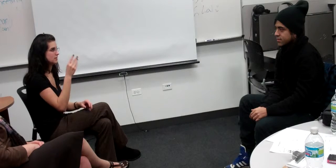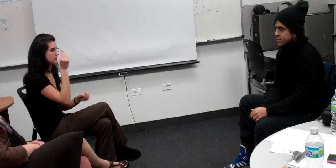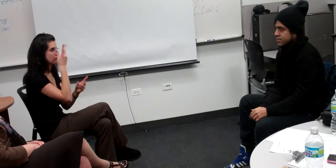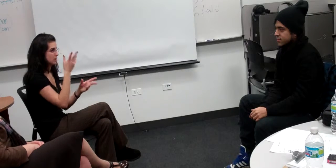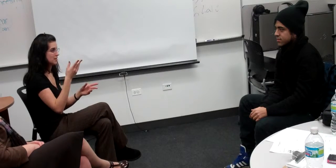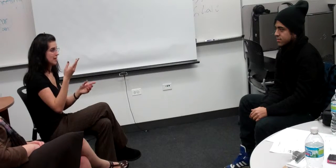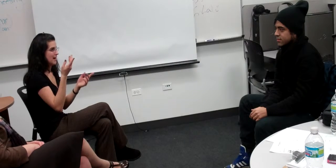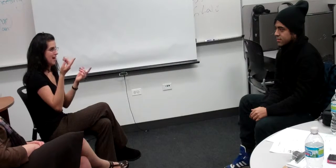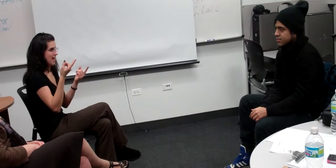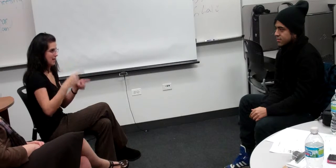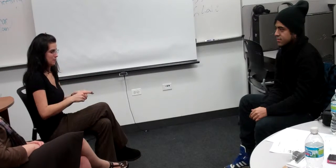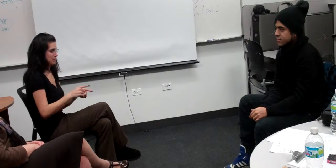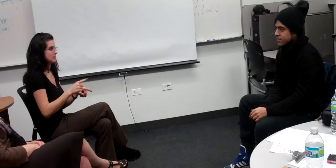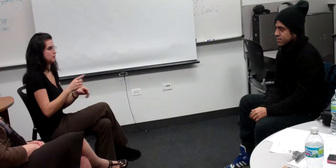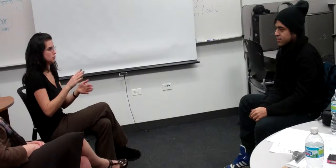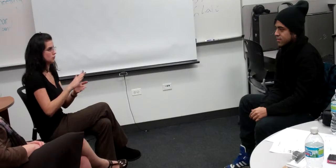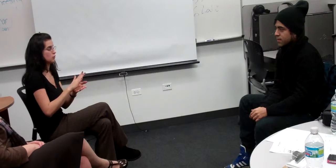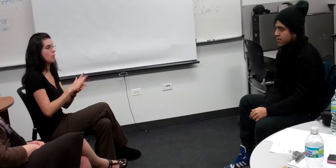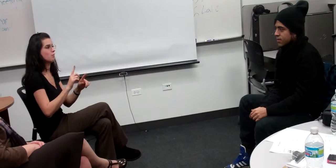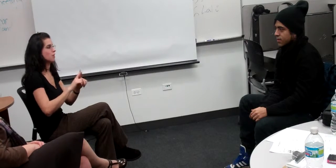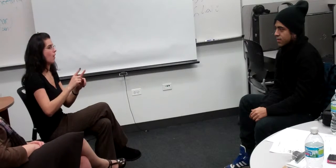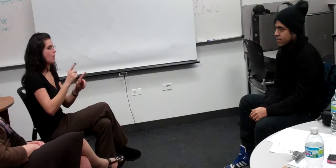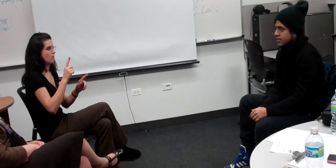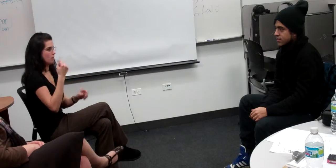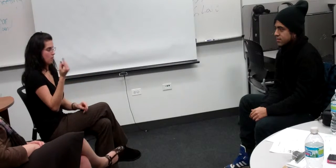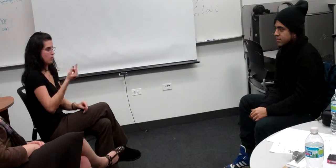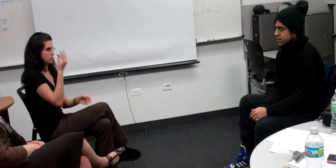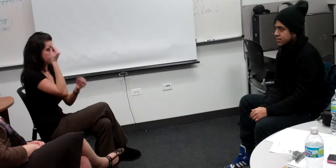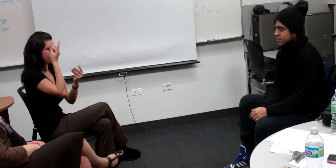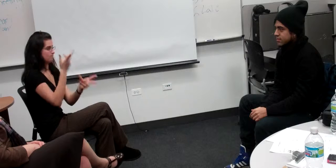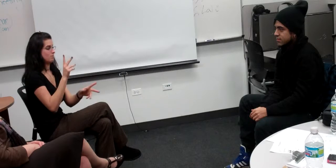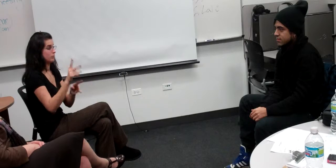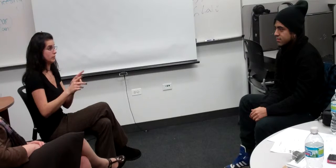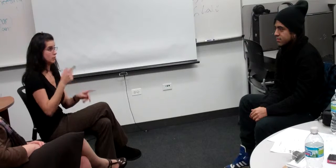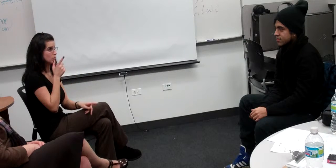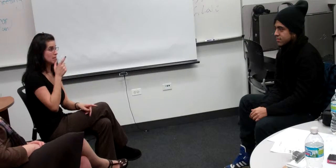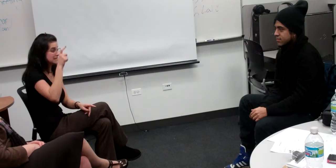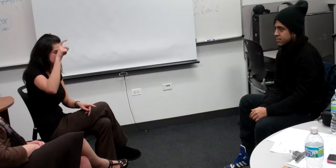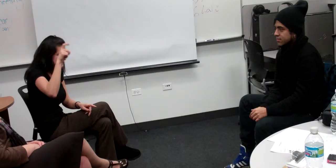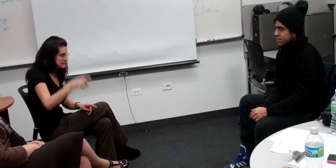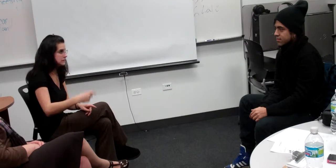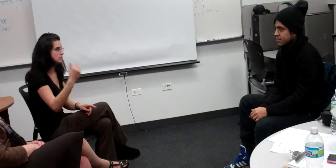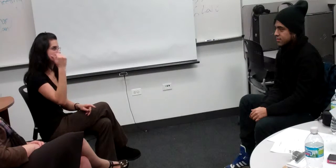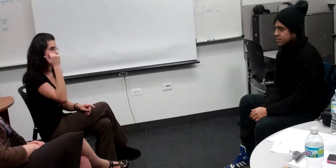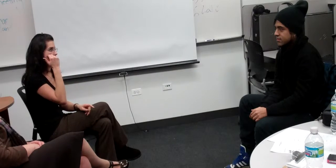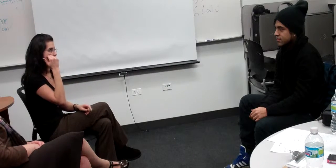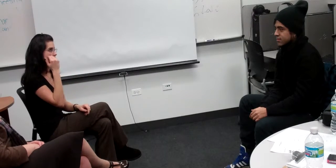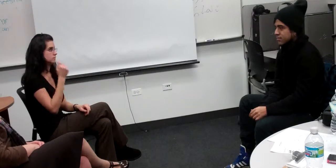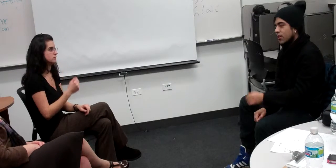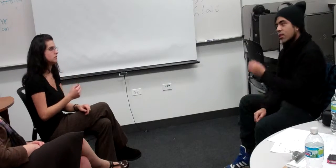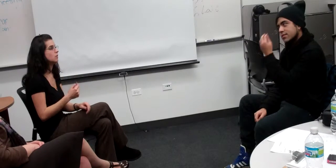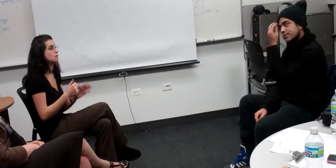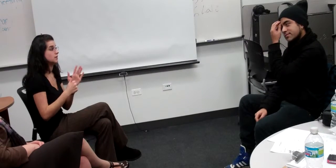only tell people that need to know. So, for example, the principal would have to